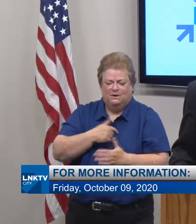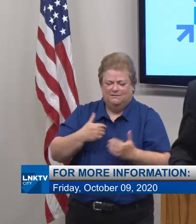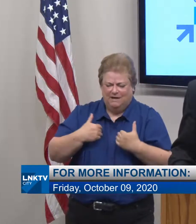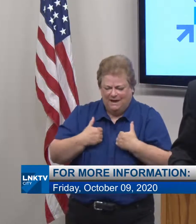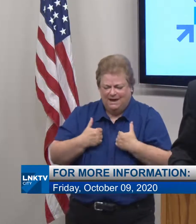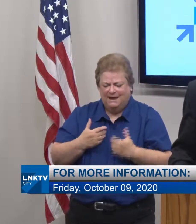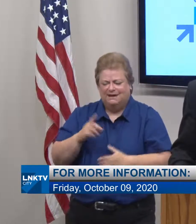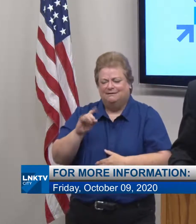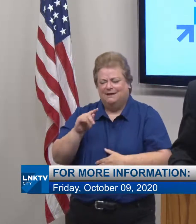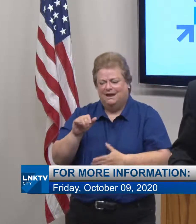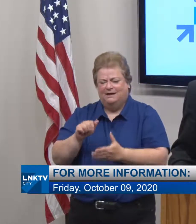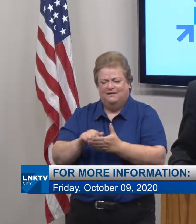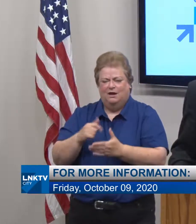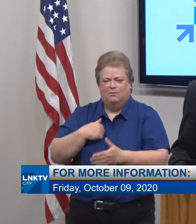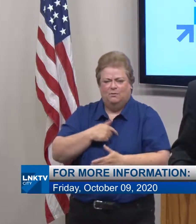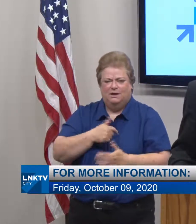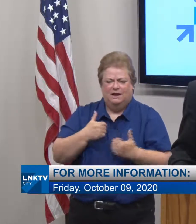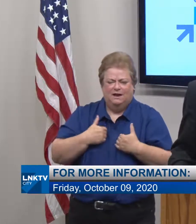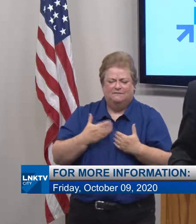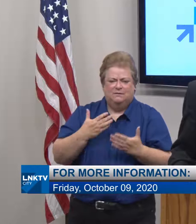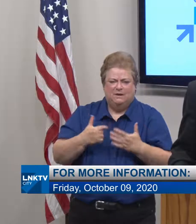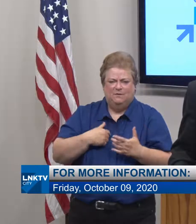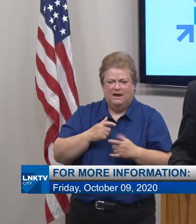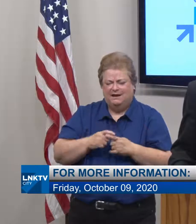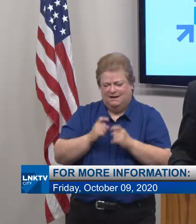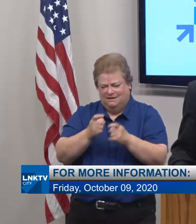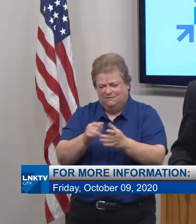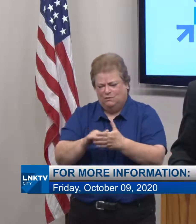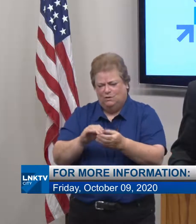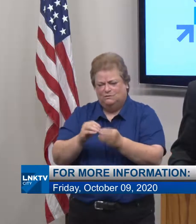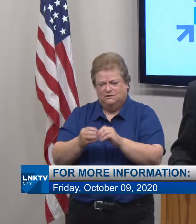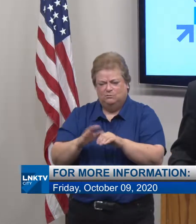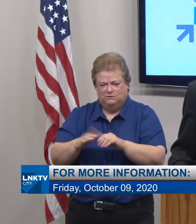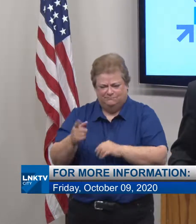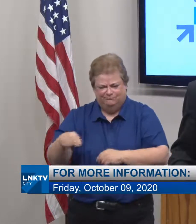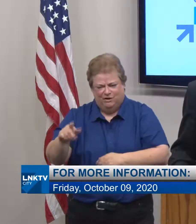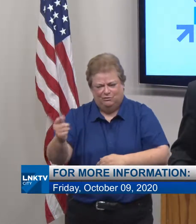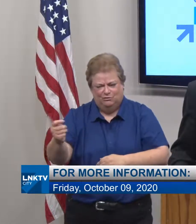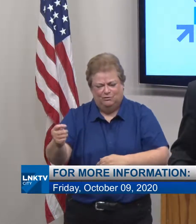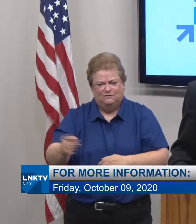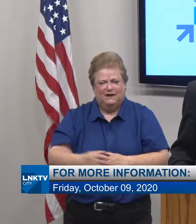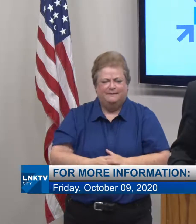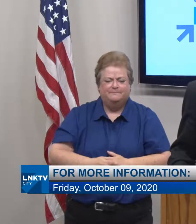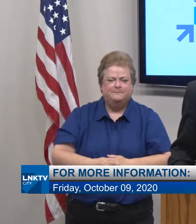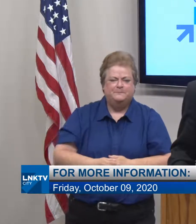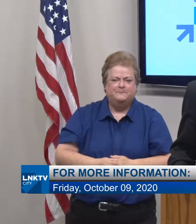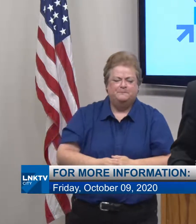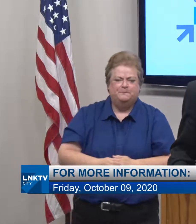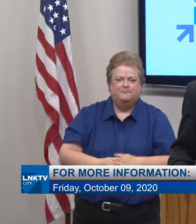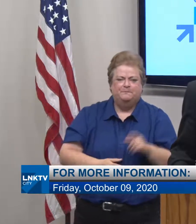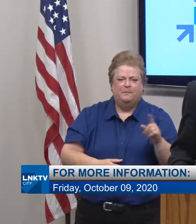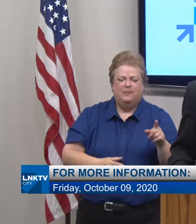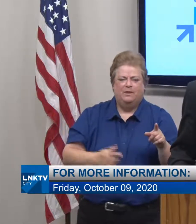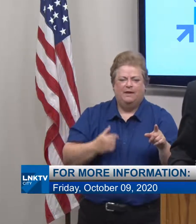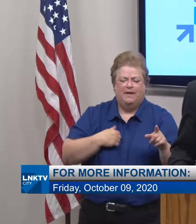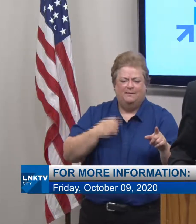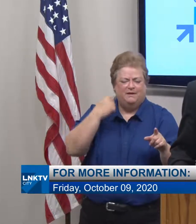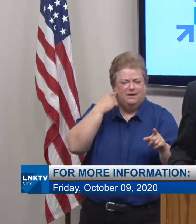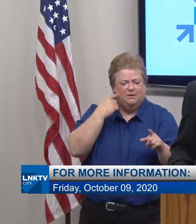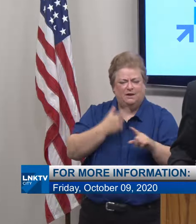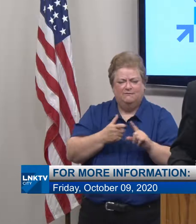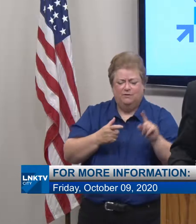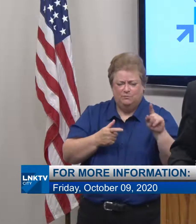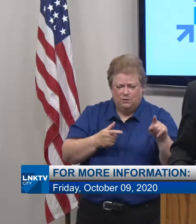and might be able to pull those numbers together for you. From everything that I'm hearing from Director Lopez, from